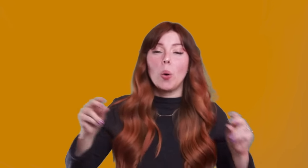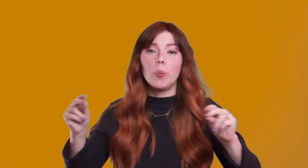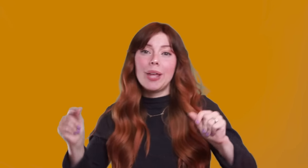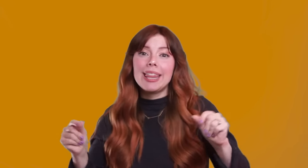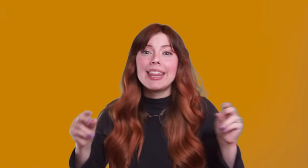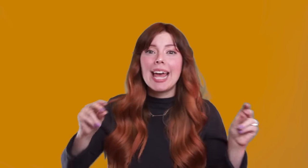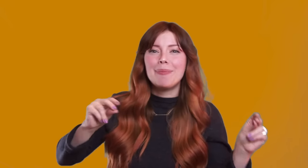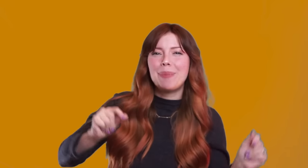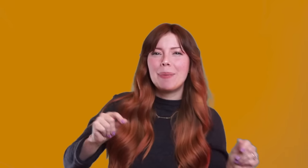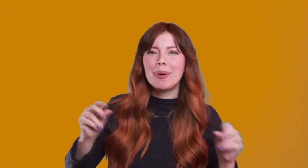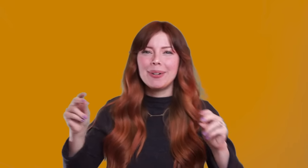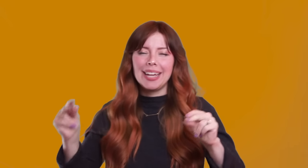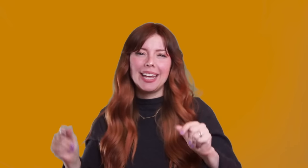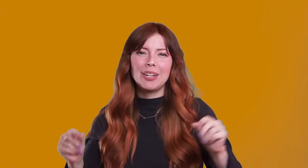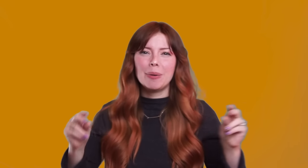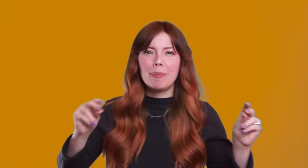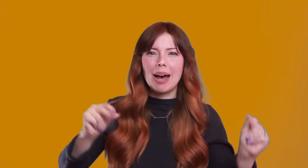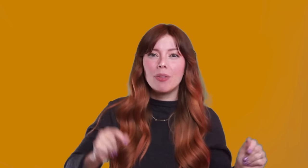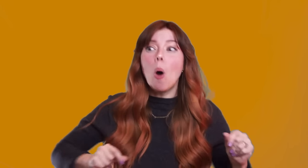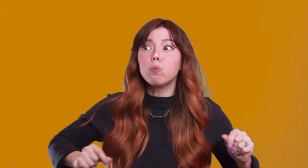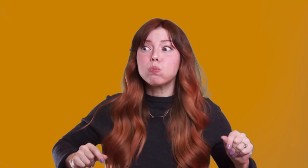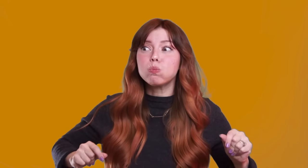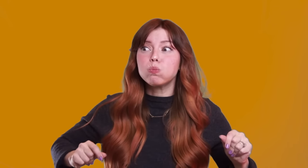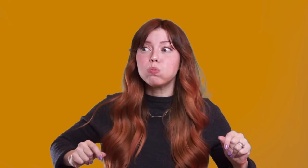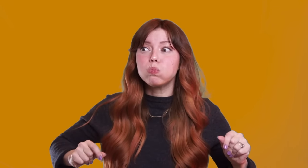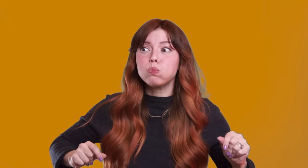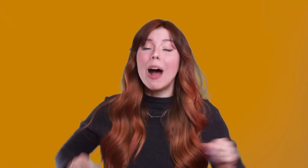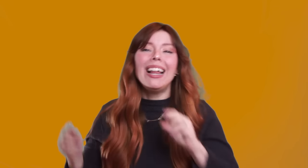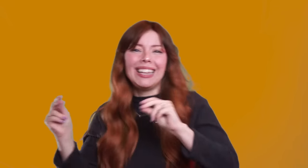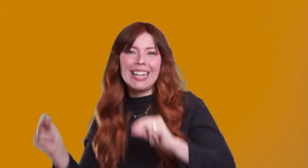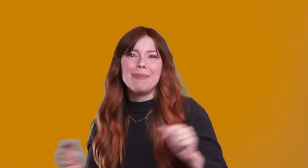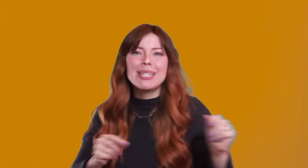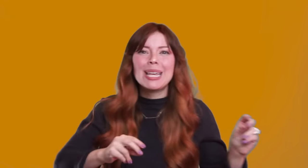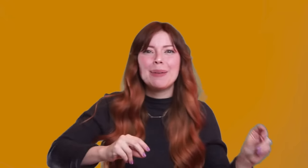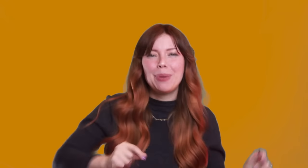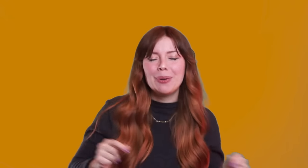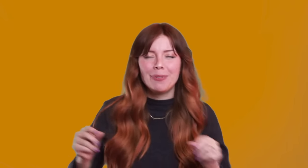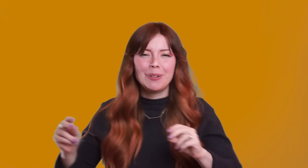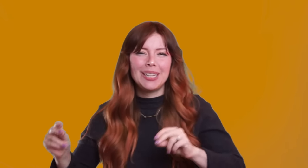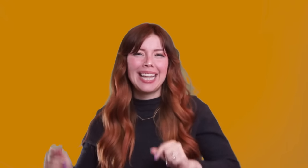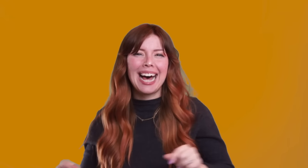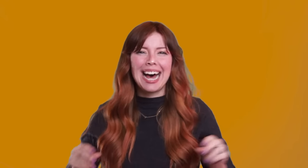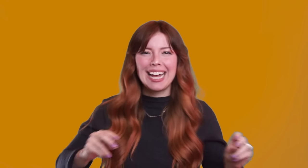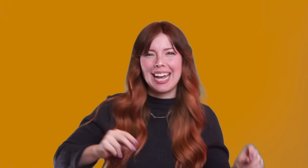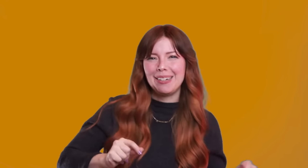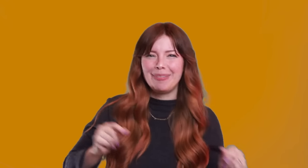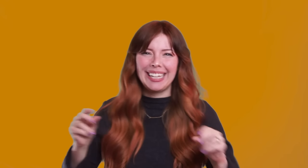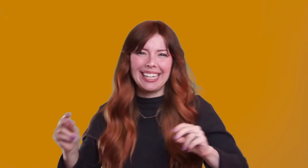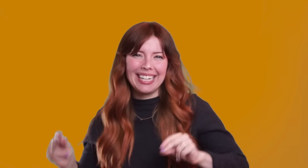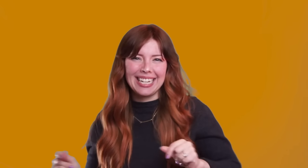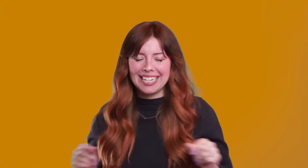With a bubble in your mouth. Let me see a beautiful line, please.